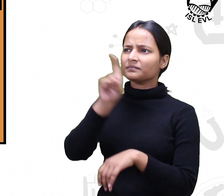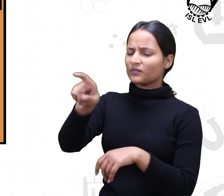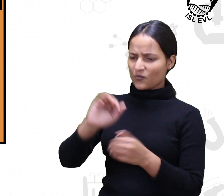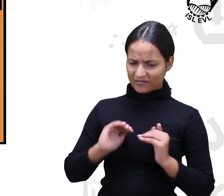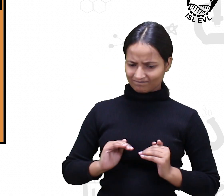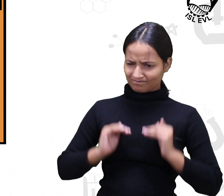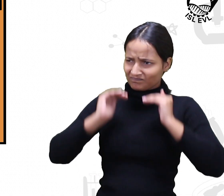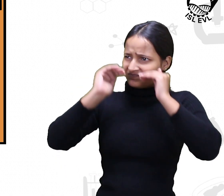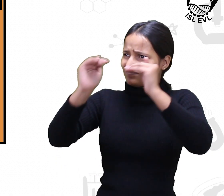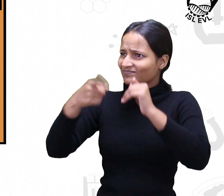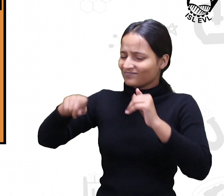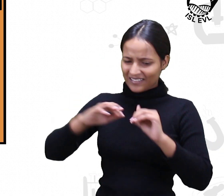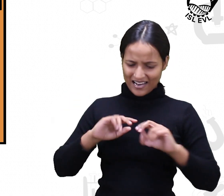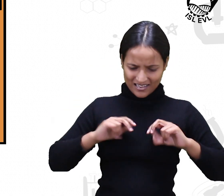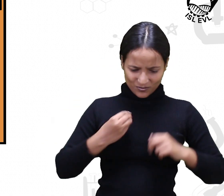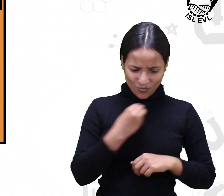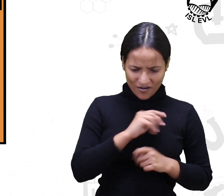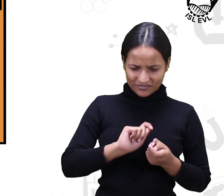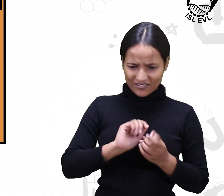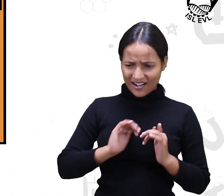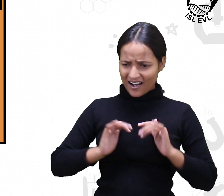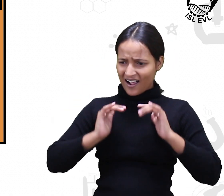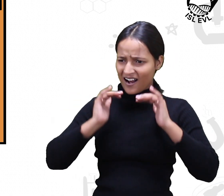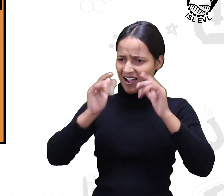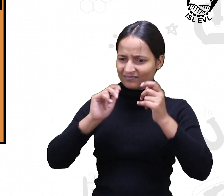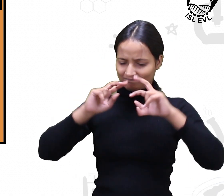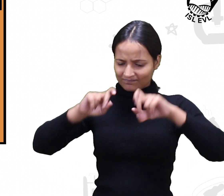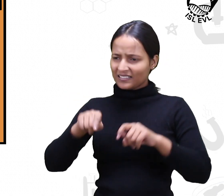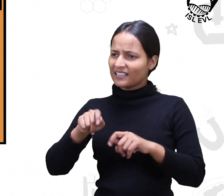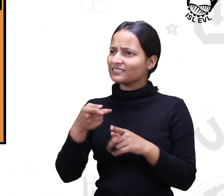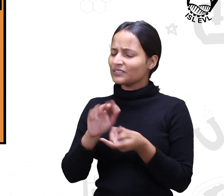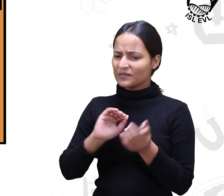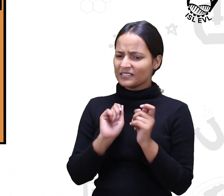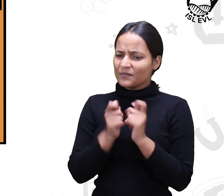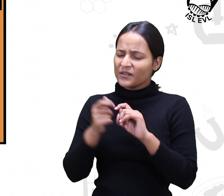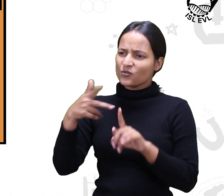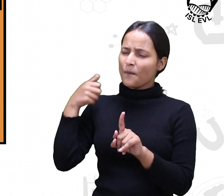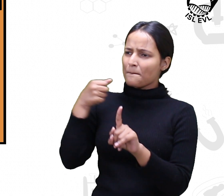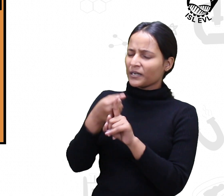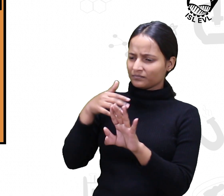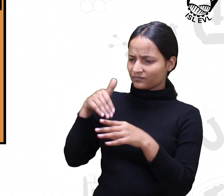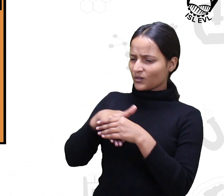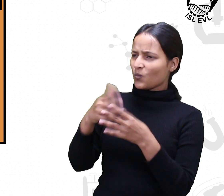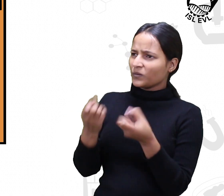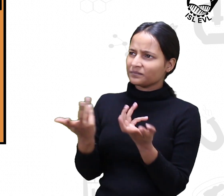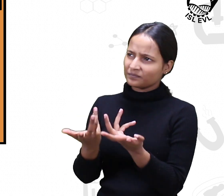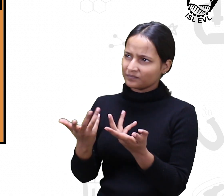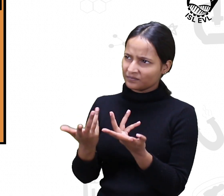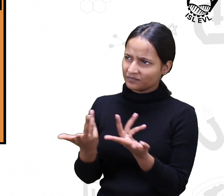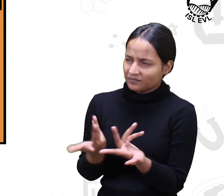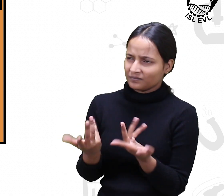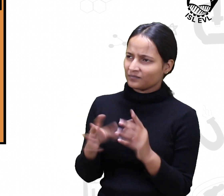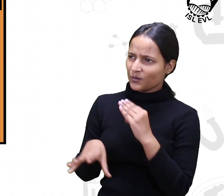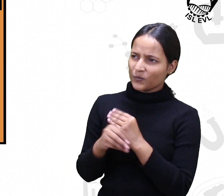to transition from being a doctor to training into research? I think it was about transitioning to research. If I